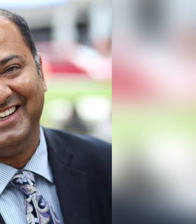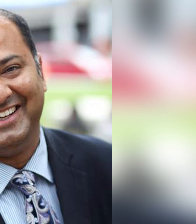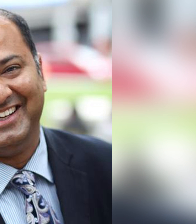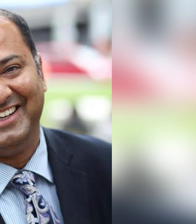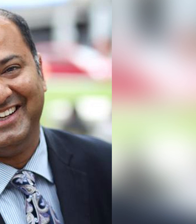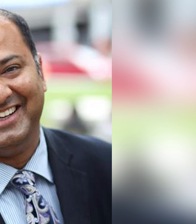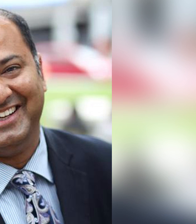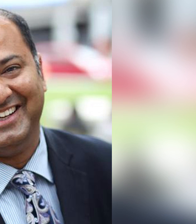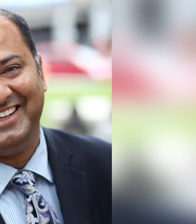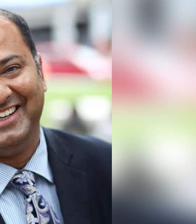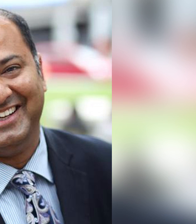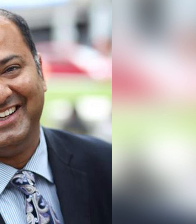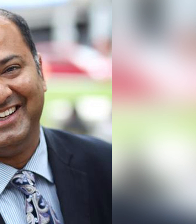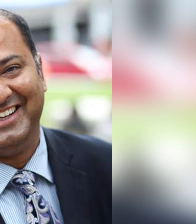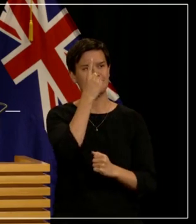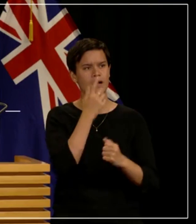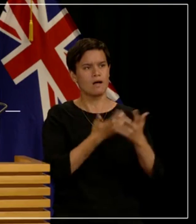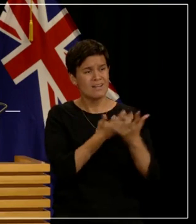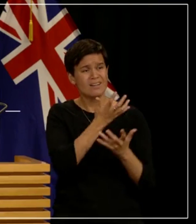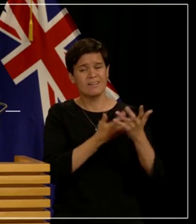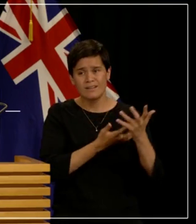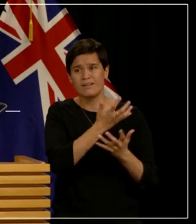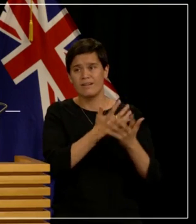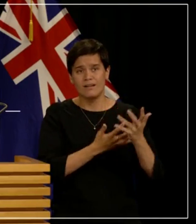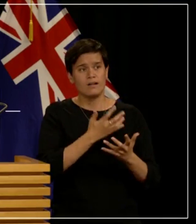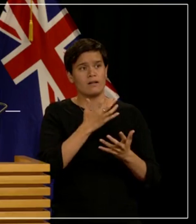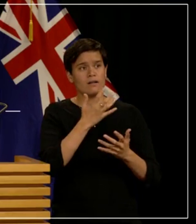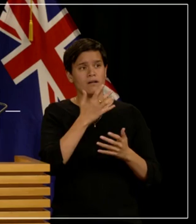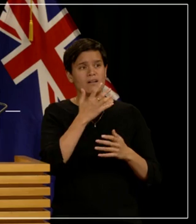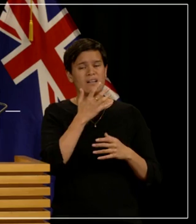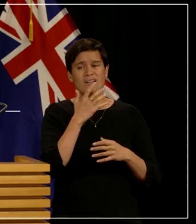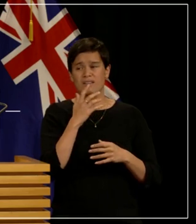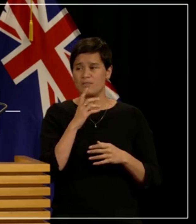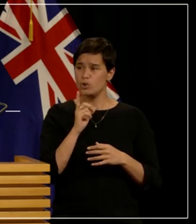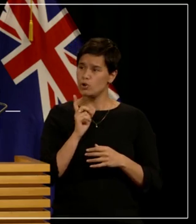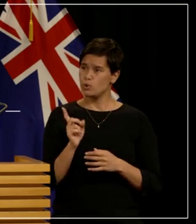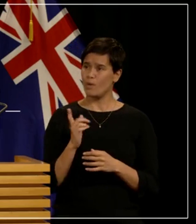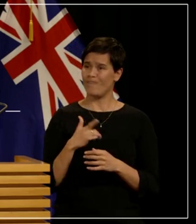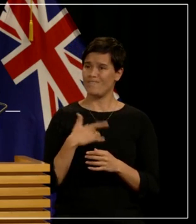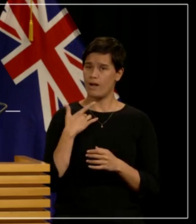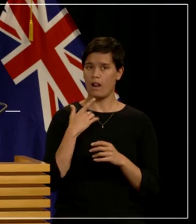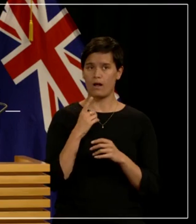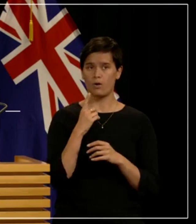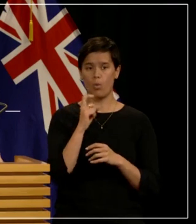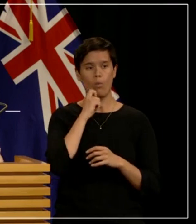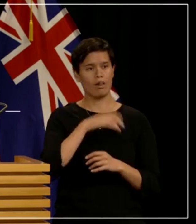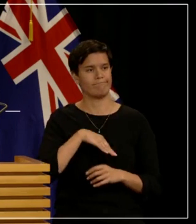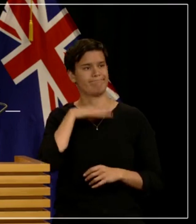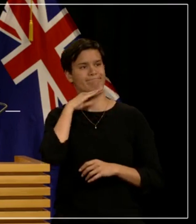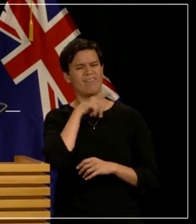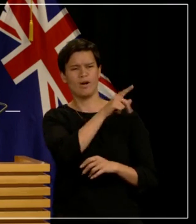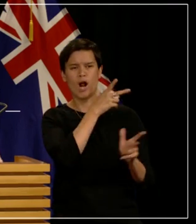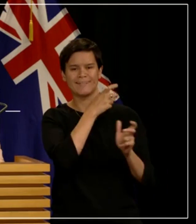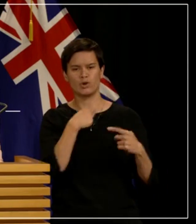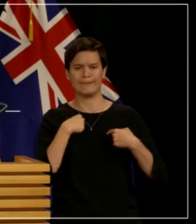go on and on. This is not the first time Ms. Ardern has had to give Mr. Jones a slap on the wrist. And while the language is